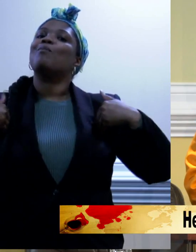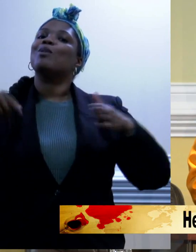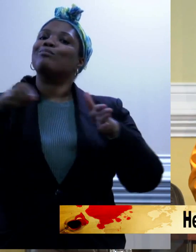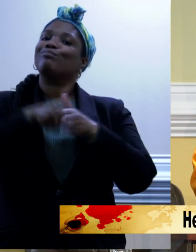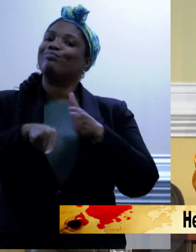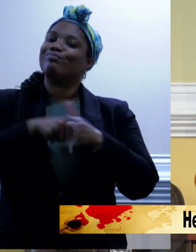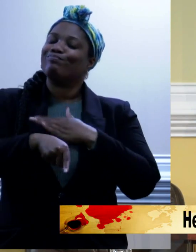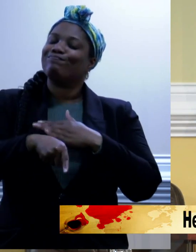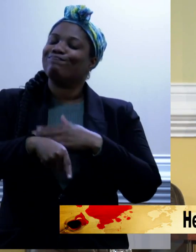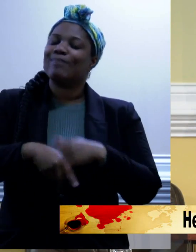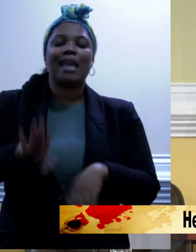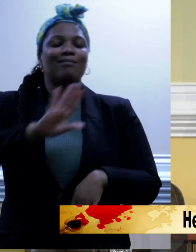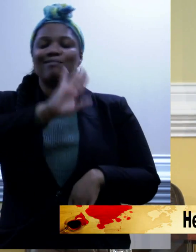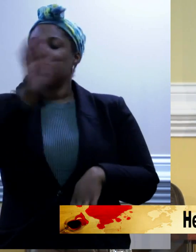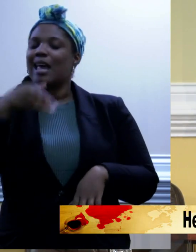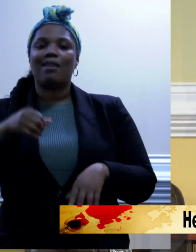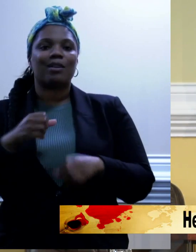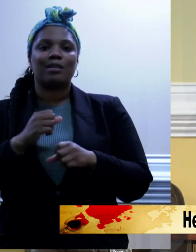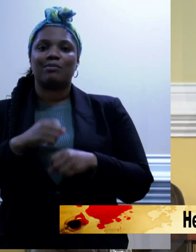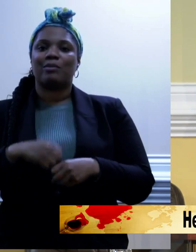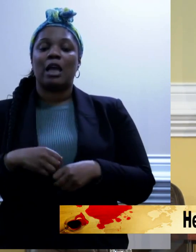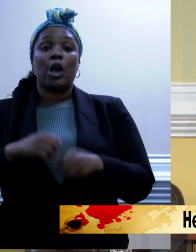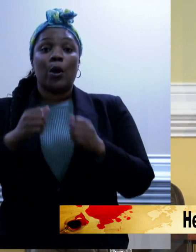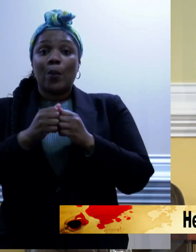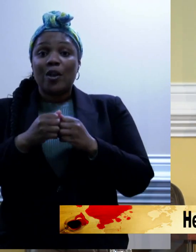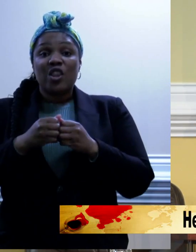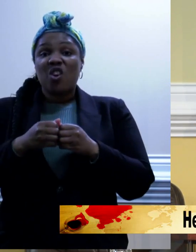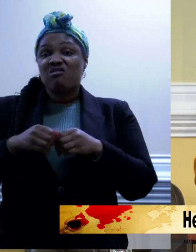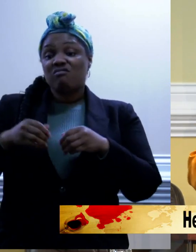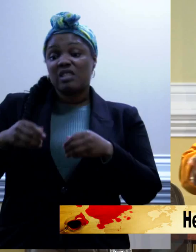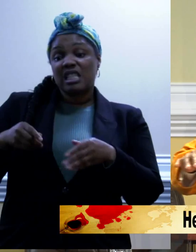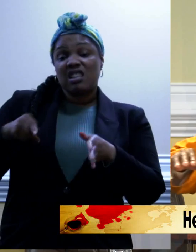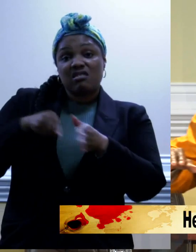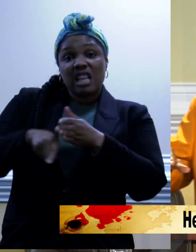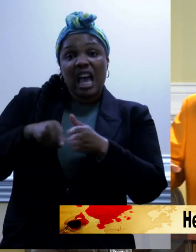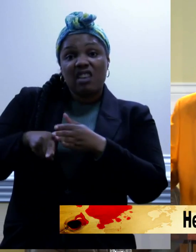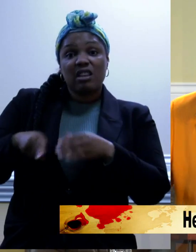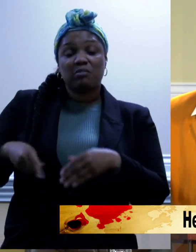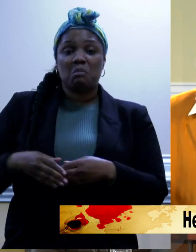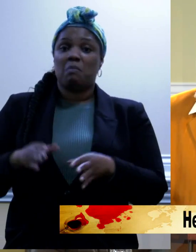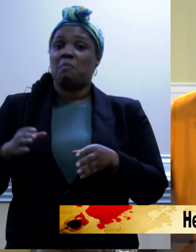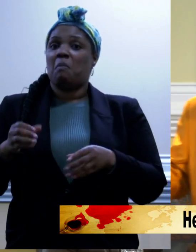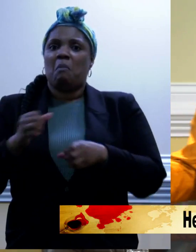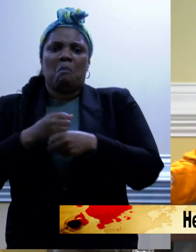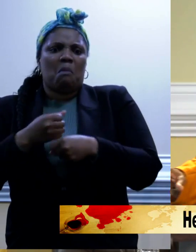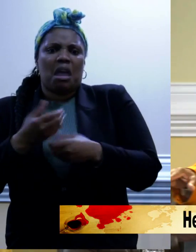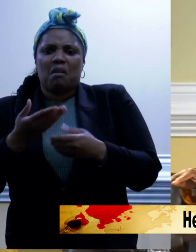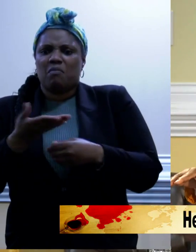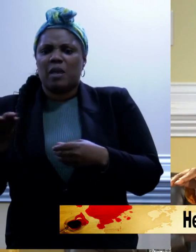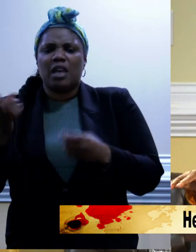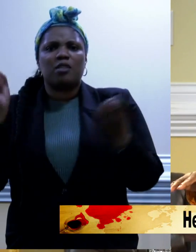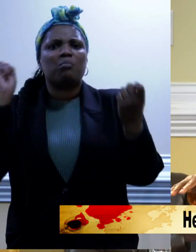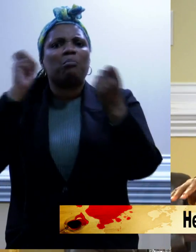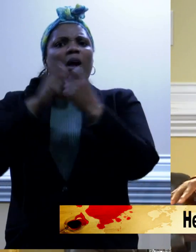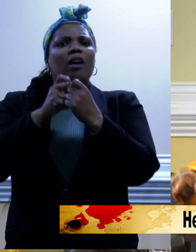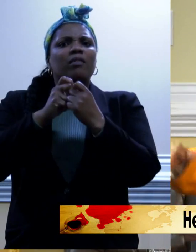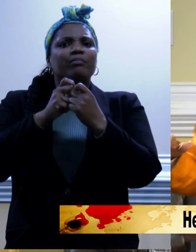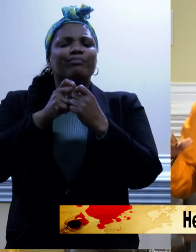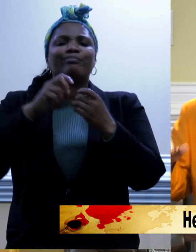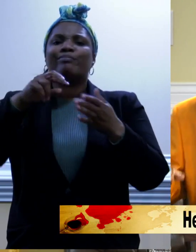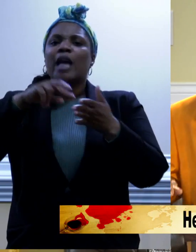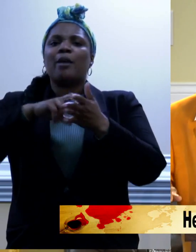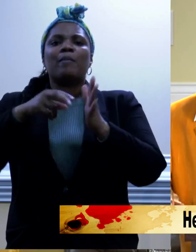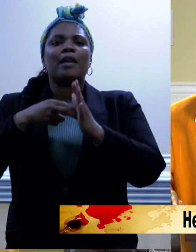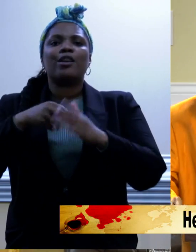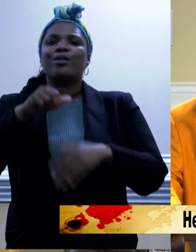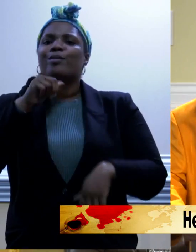law could never, with those sacrifices, make the comers thereof perfect. What you mean perfect? That means you